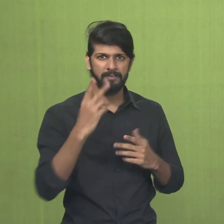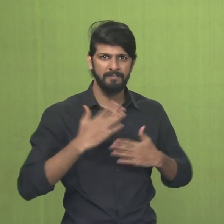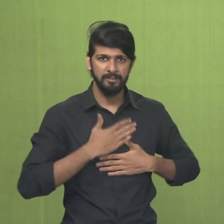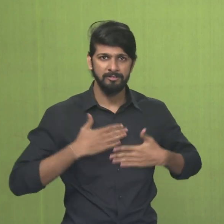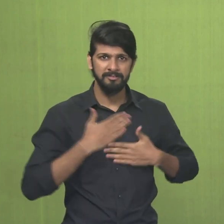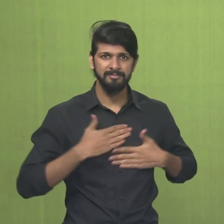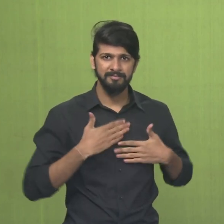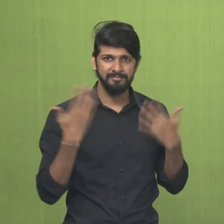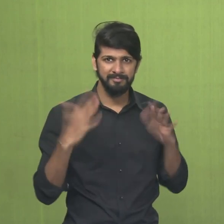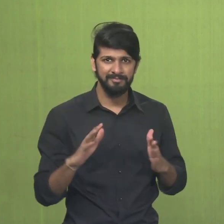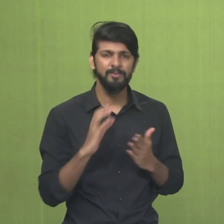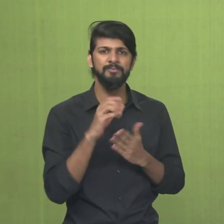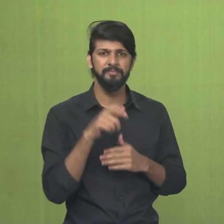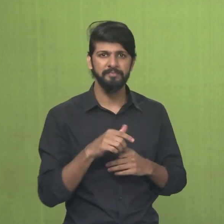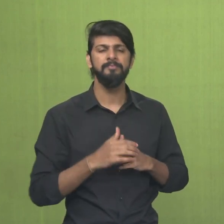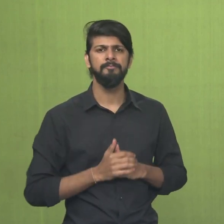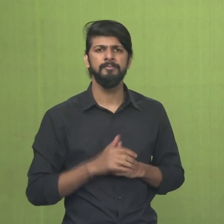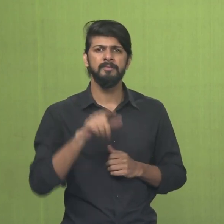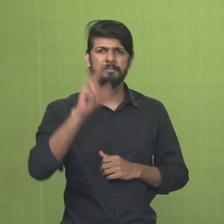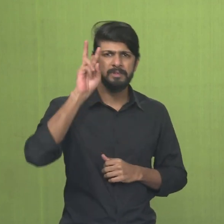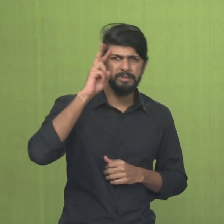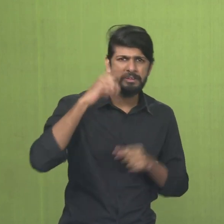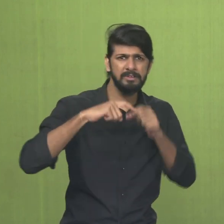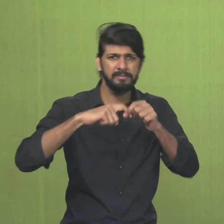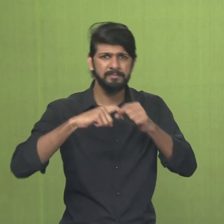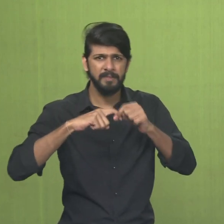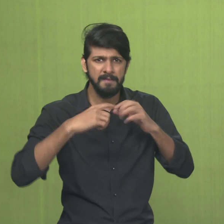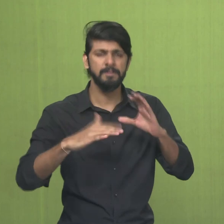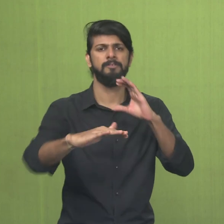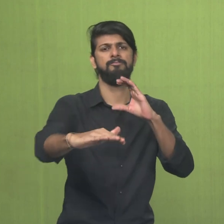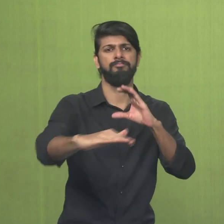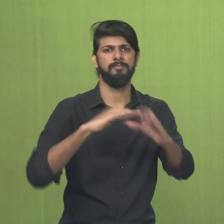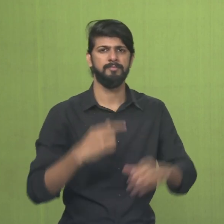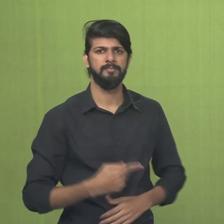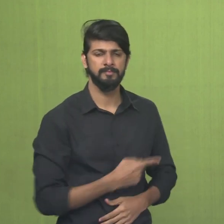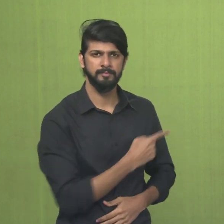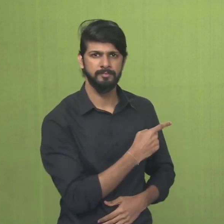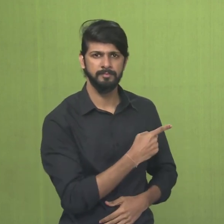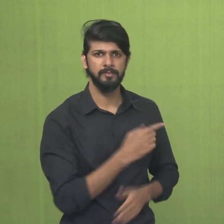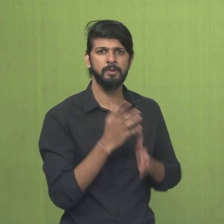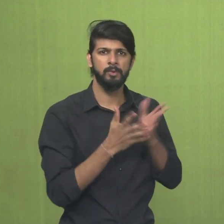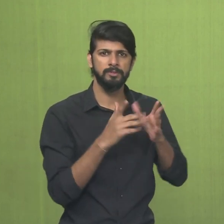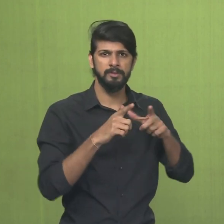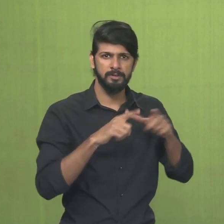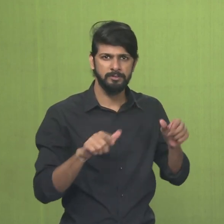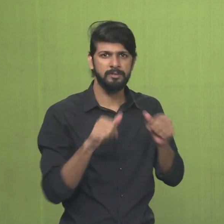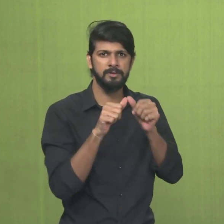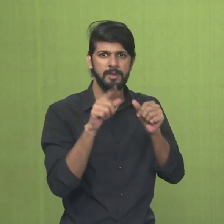I hope you enjoyed watching part 2 of the lesson. If you have any queries, you can email us